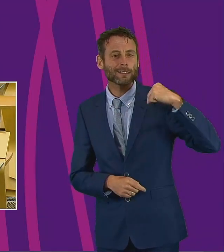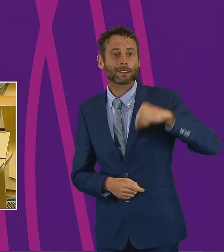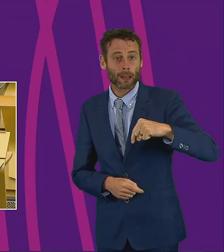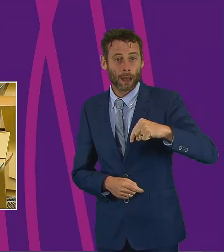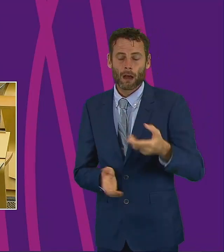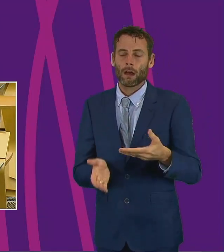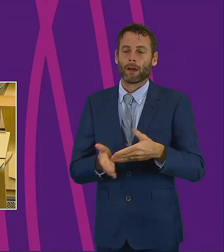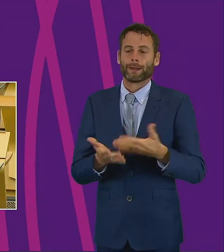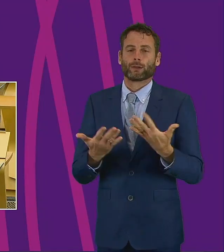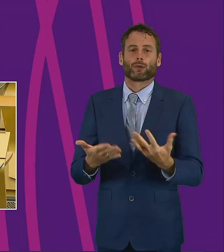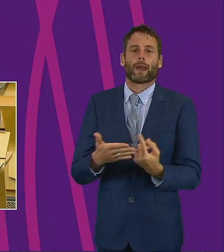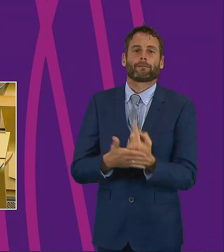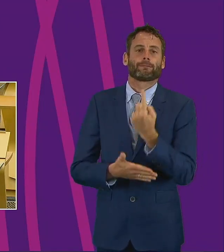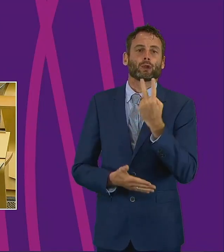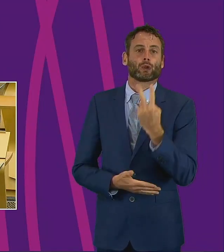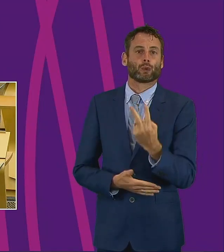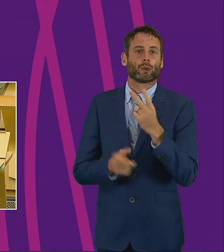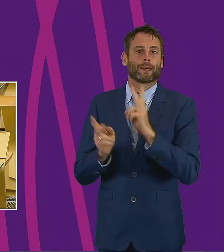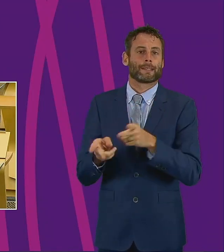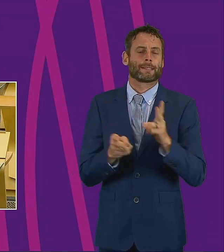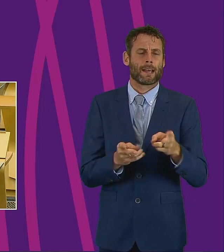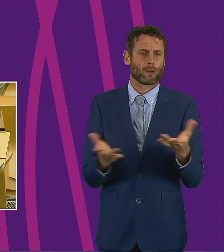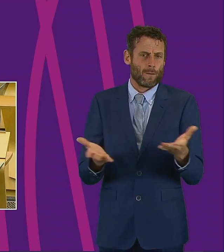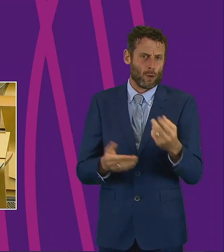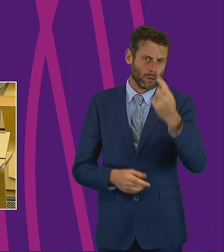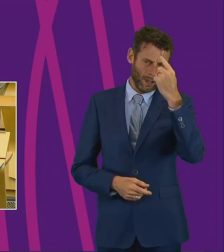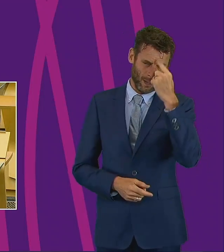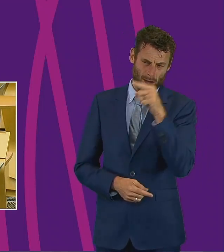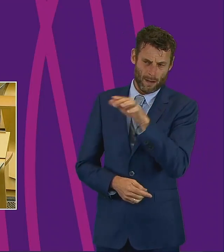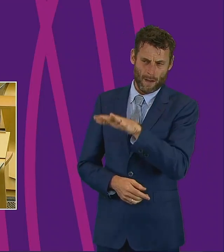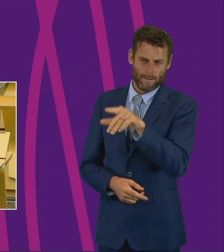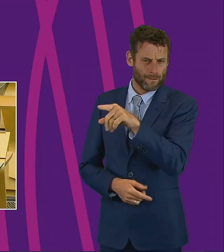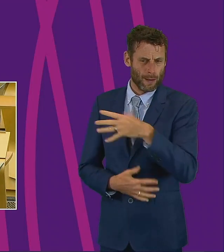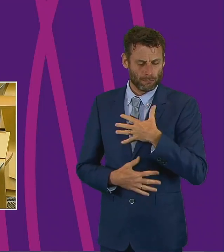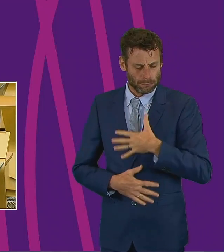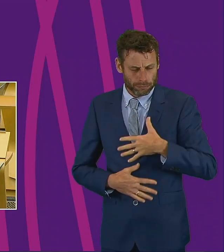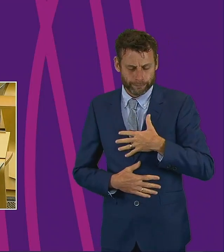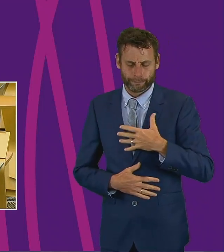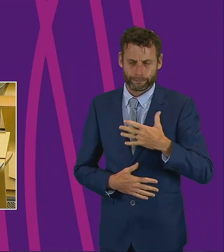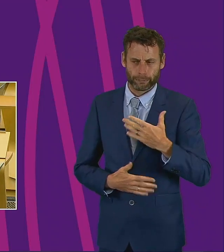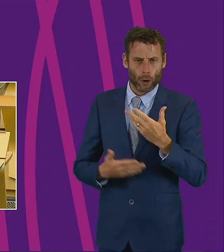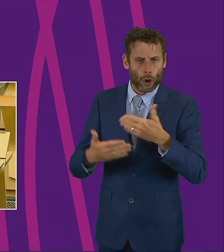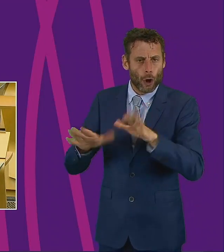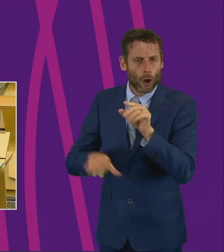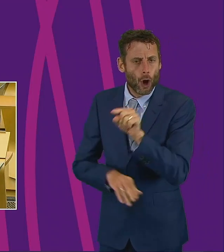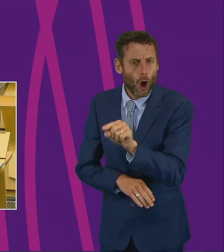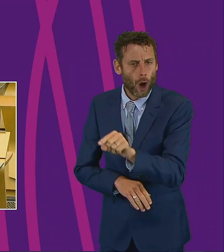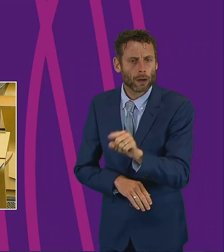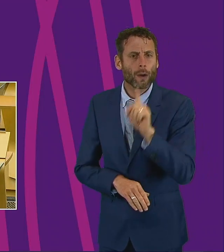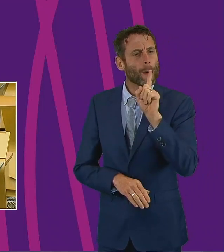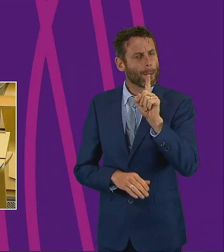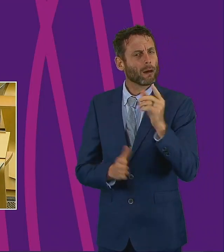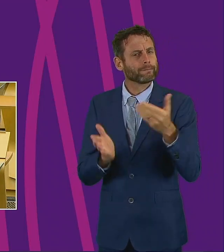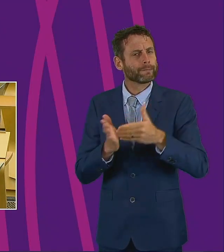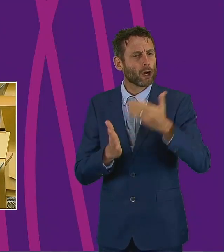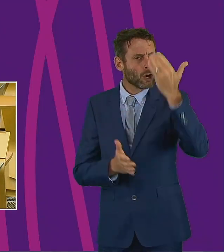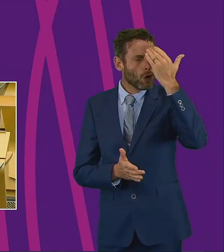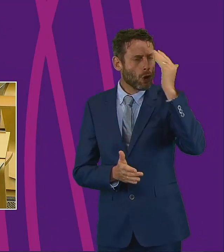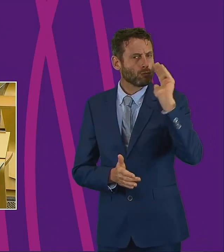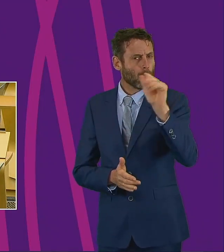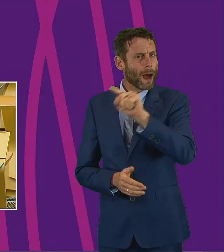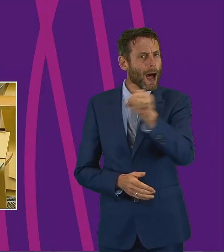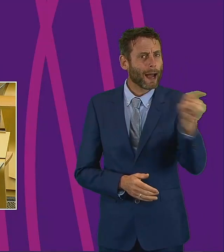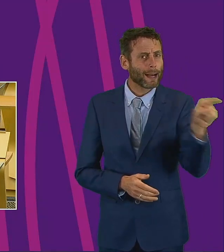today are, of course, devastating for those who will be grieving the loss, but they should also be a reminder for all of us that the threat of